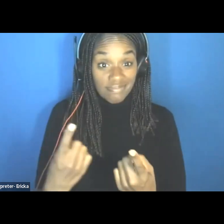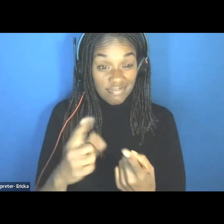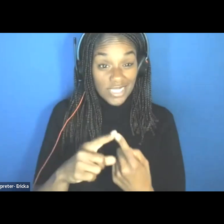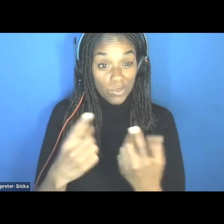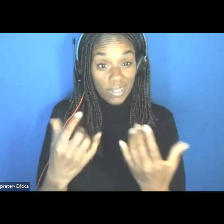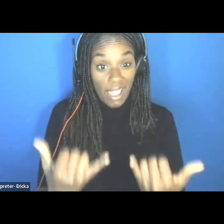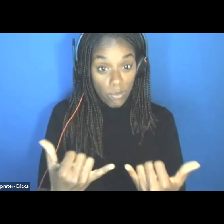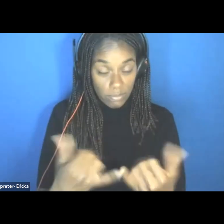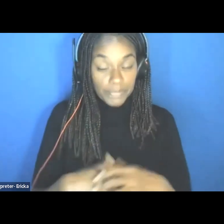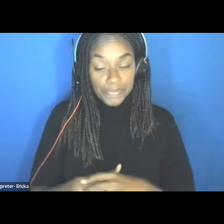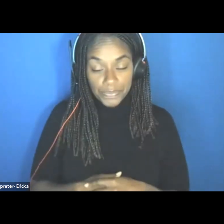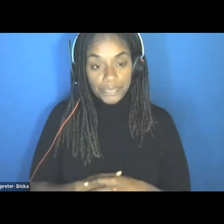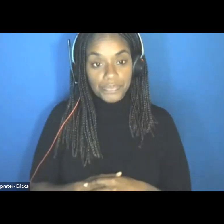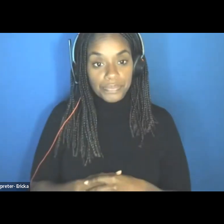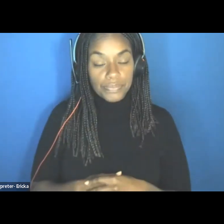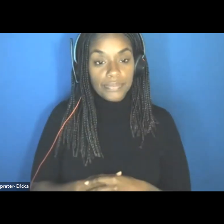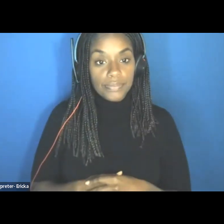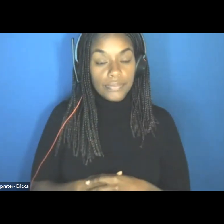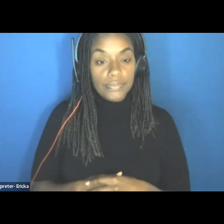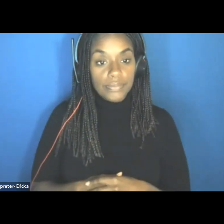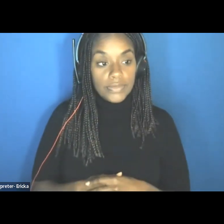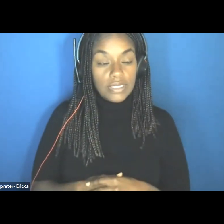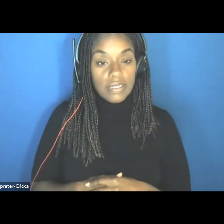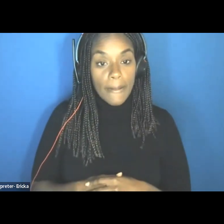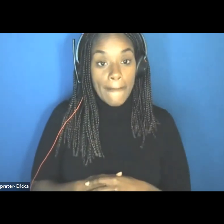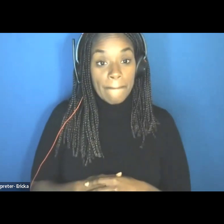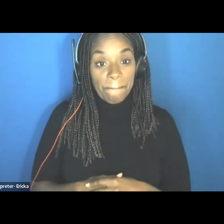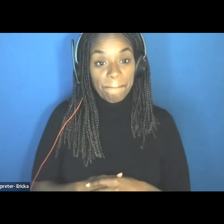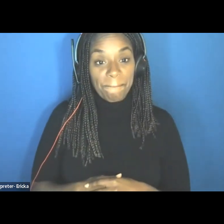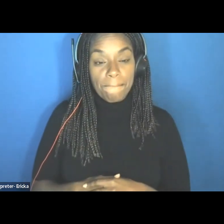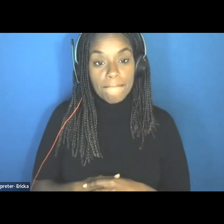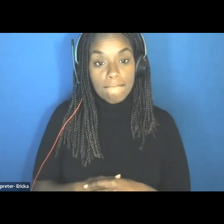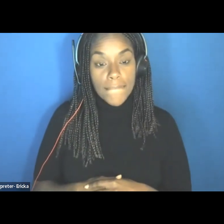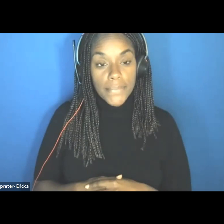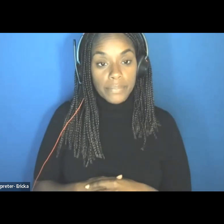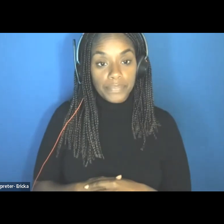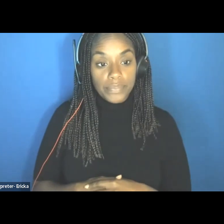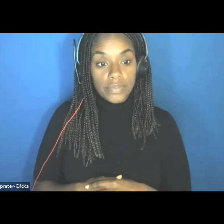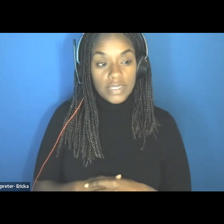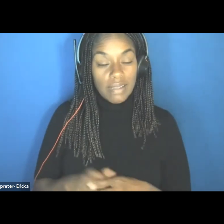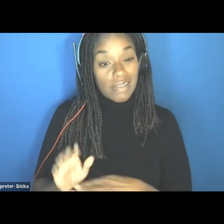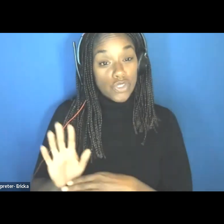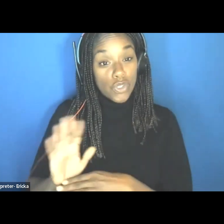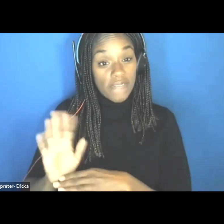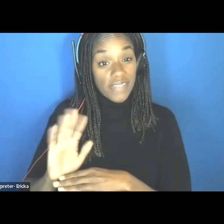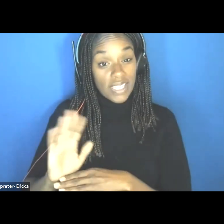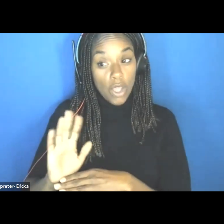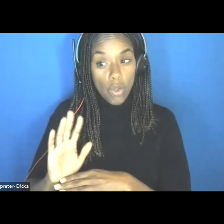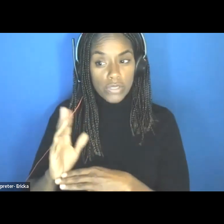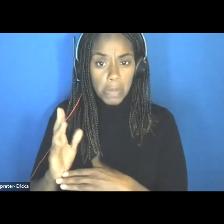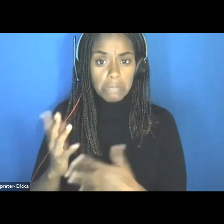So when the video showed that even over the facade of the welcomeness,